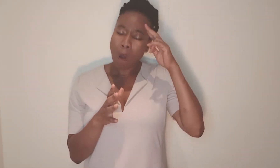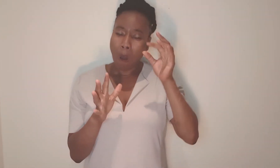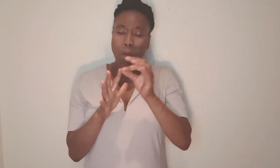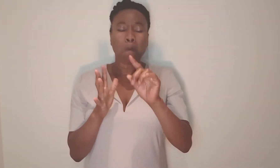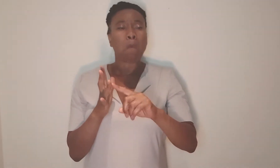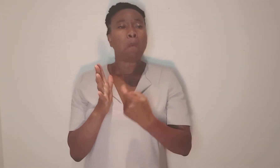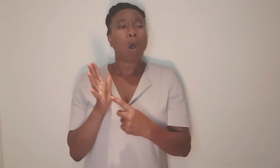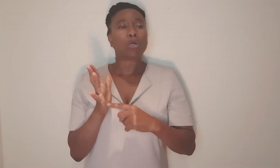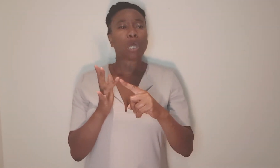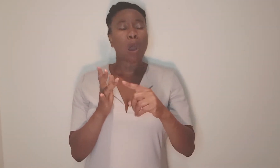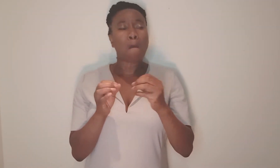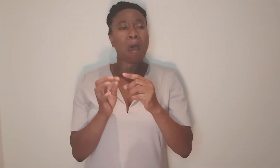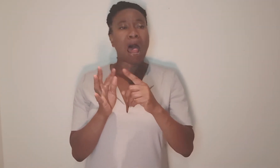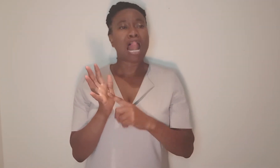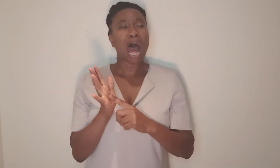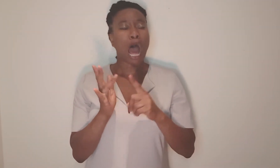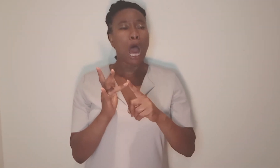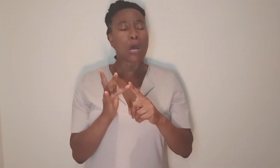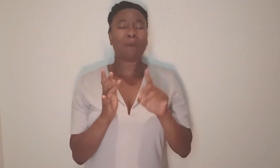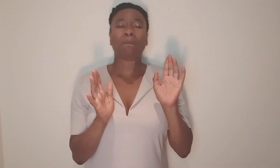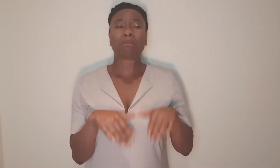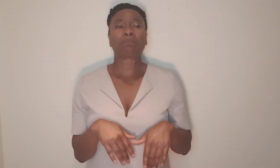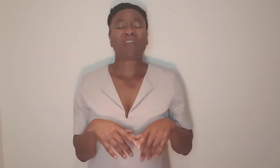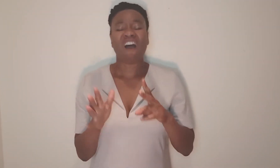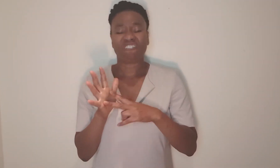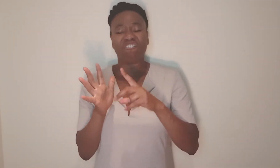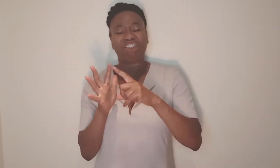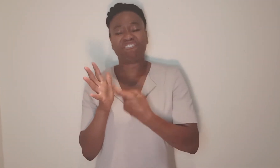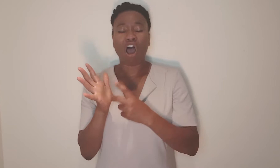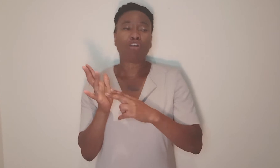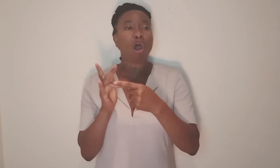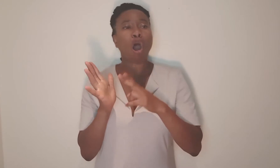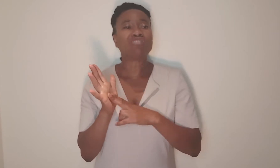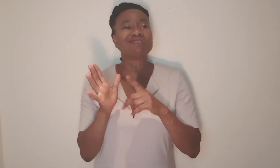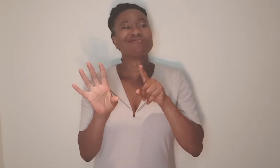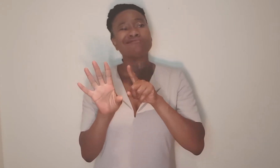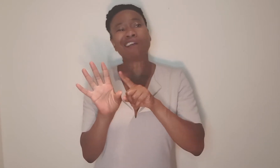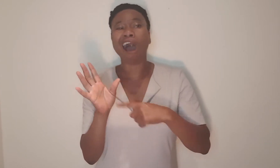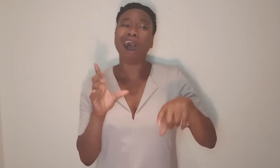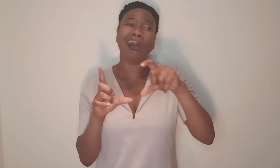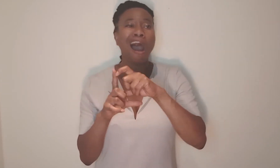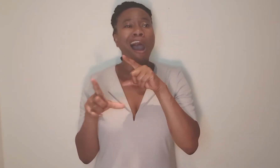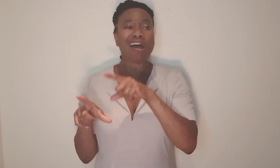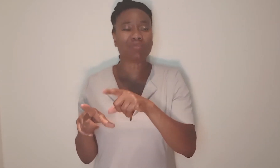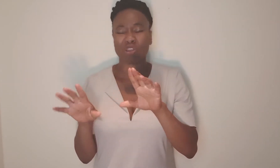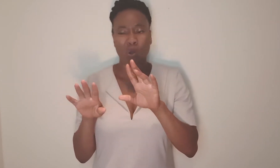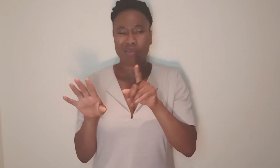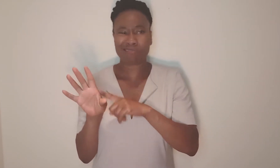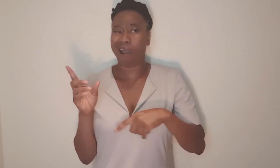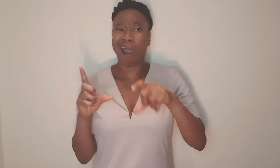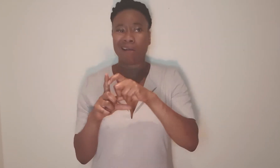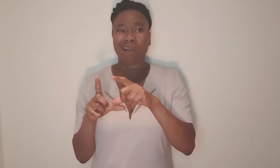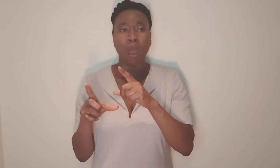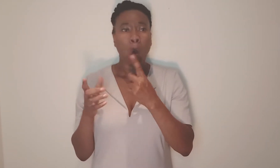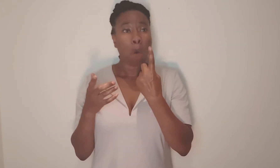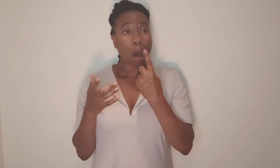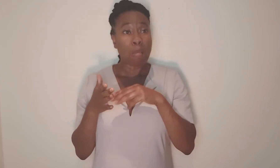named after him too, Vernon Yard. It's not a yard though, more a little road with £1 million houses painted in pretty pastel colours